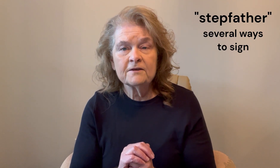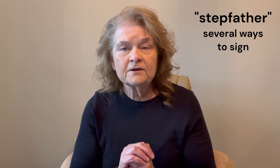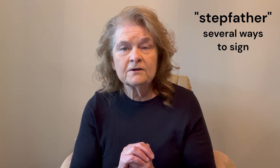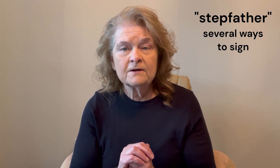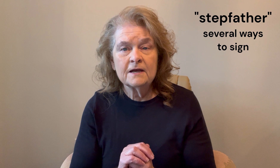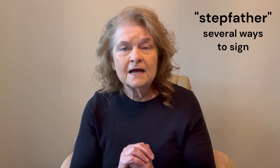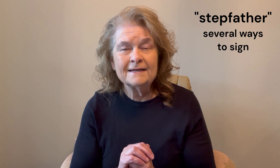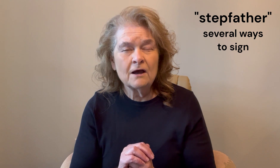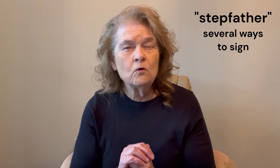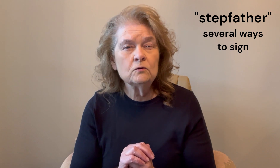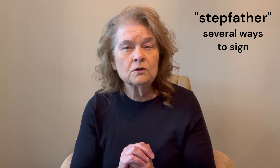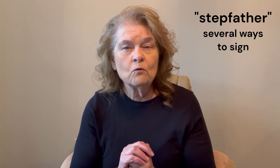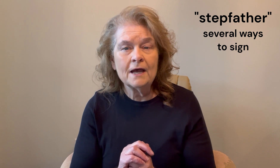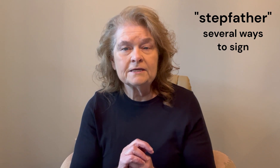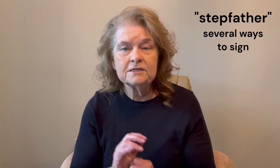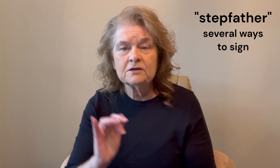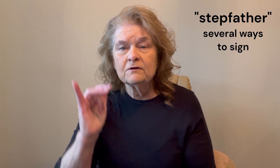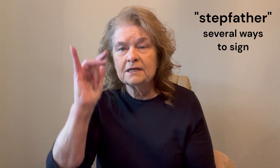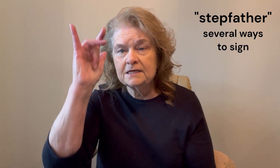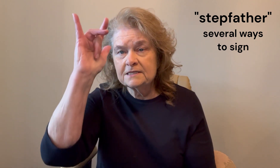Stepfather, an older way to do it is